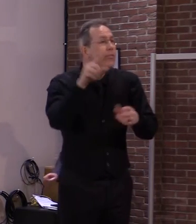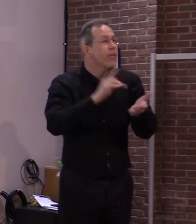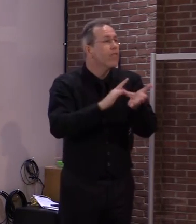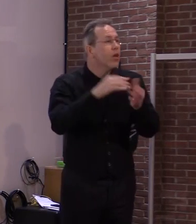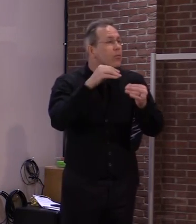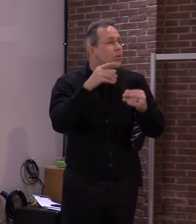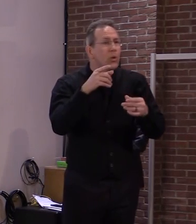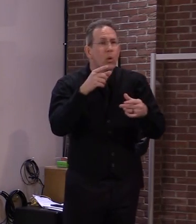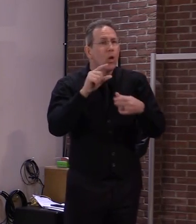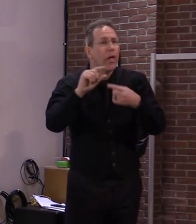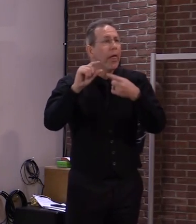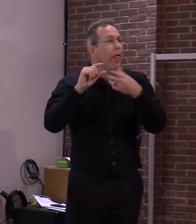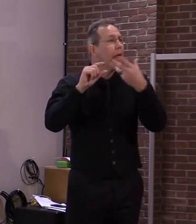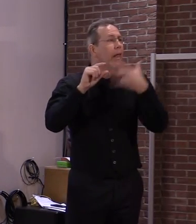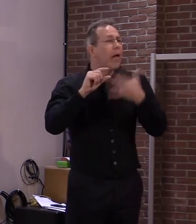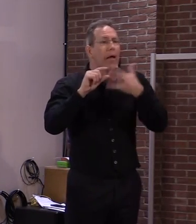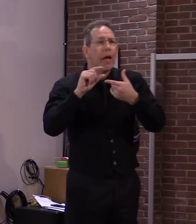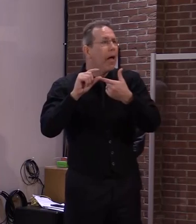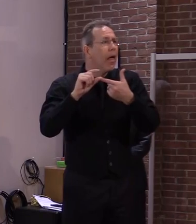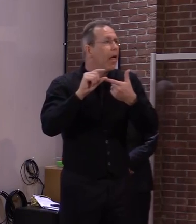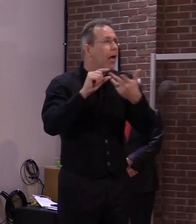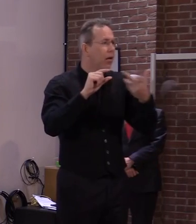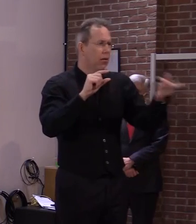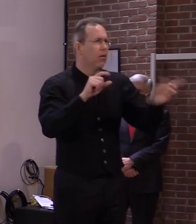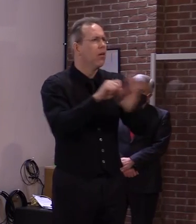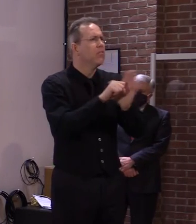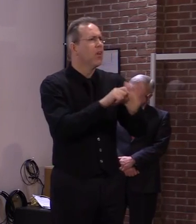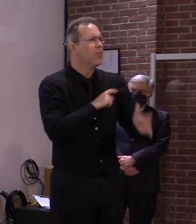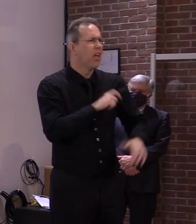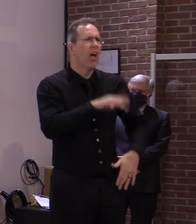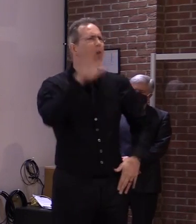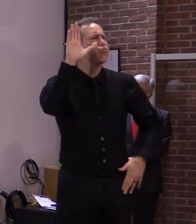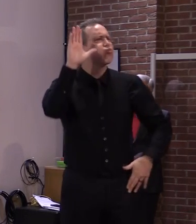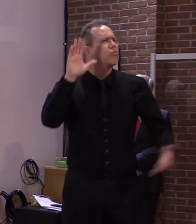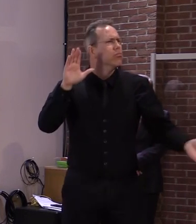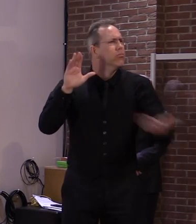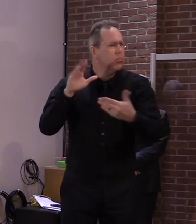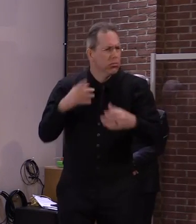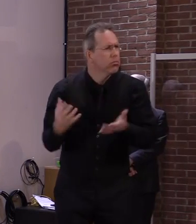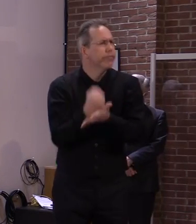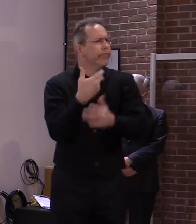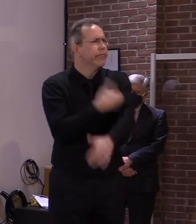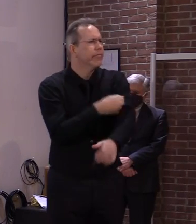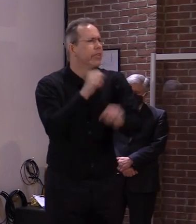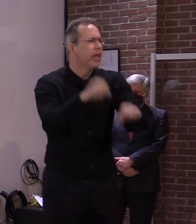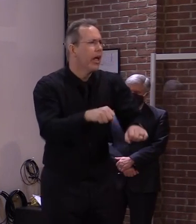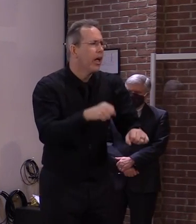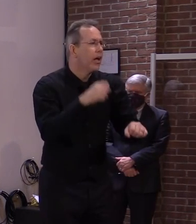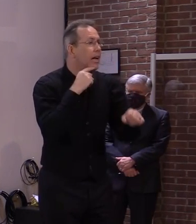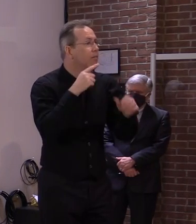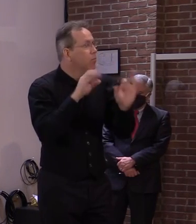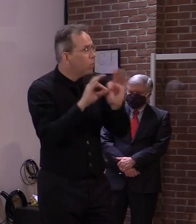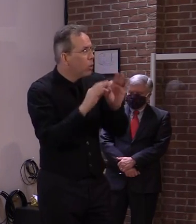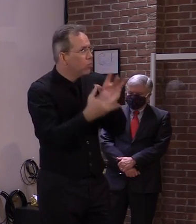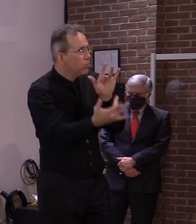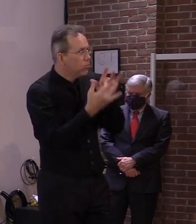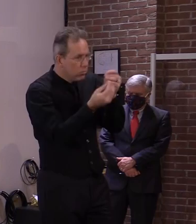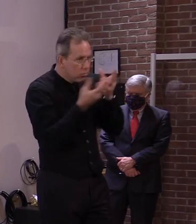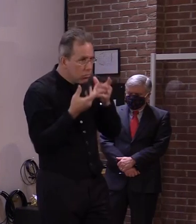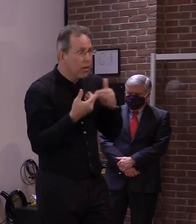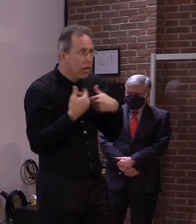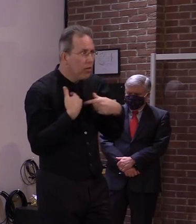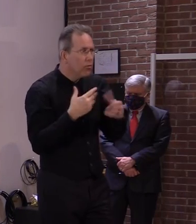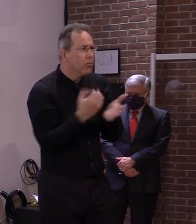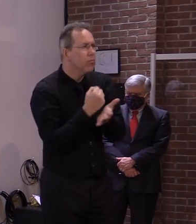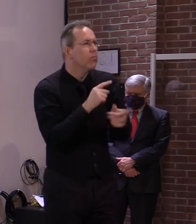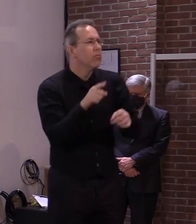bounds. But that proactively going out to in any way put themselves on a list to try